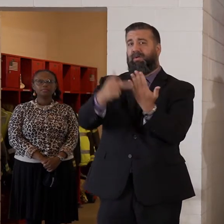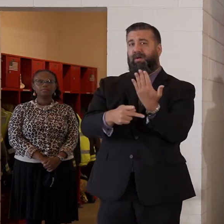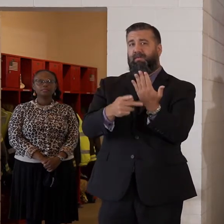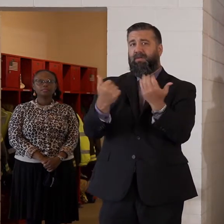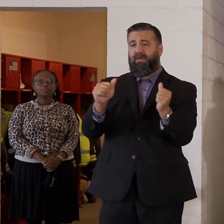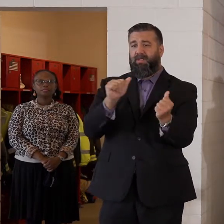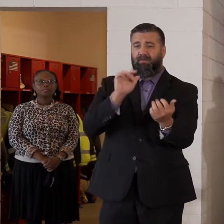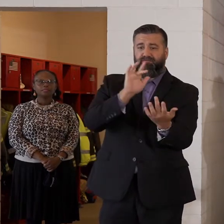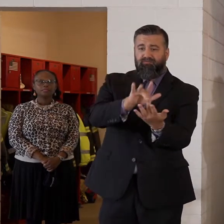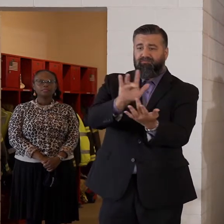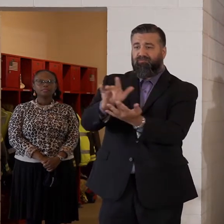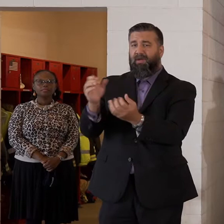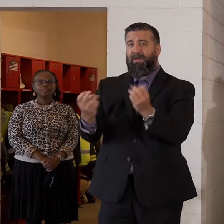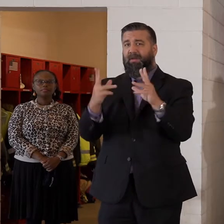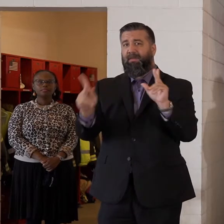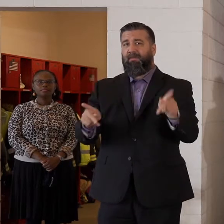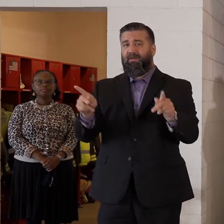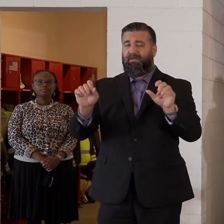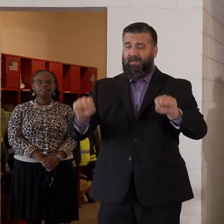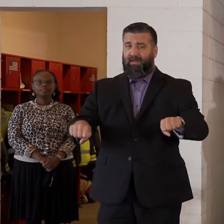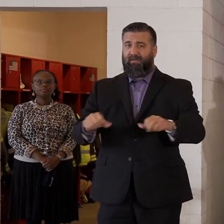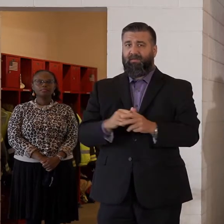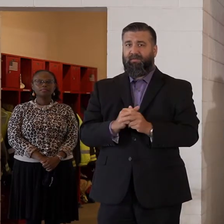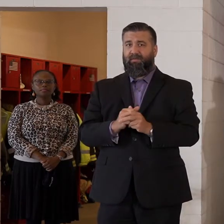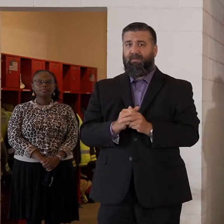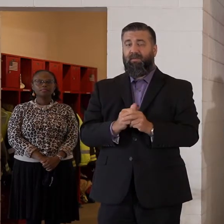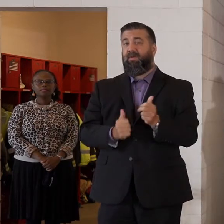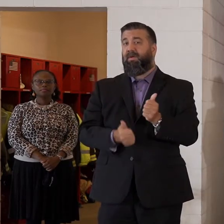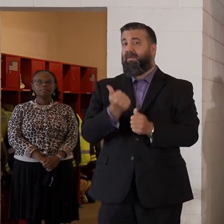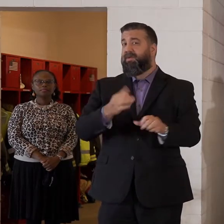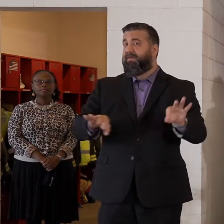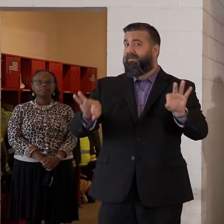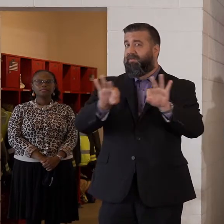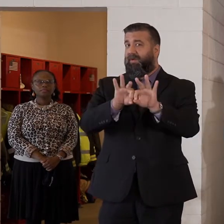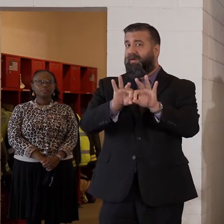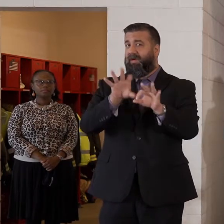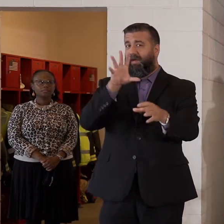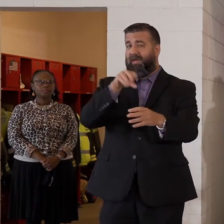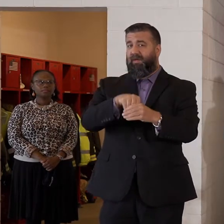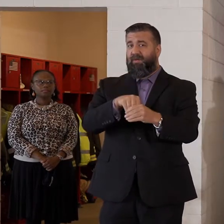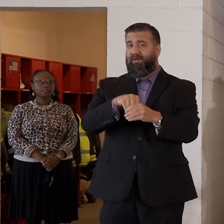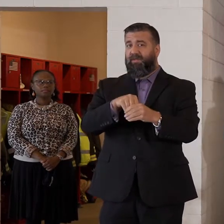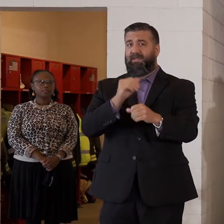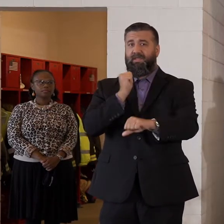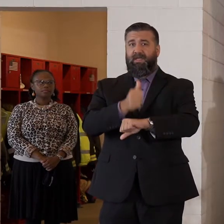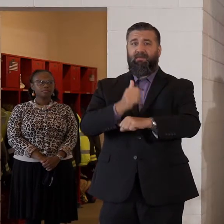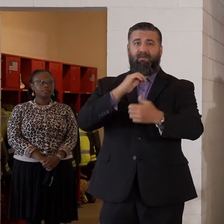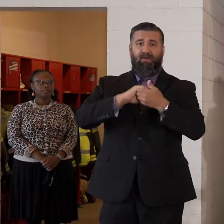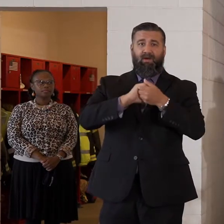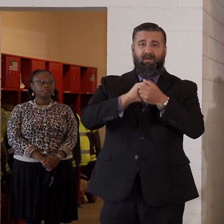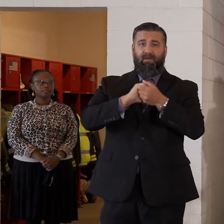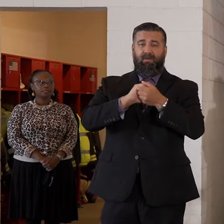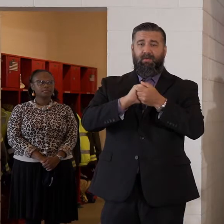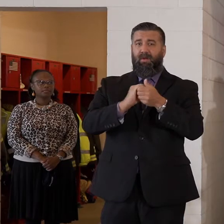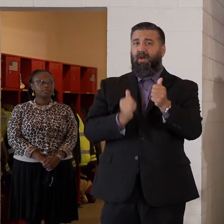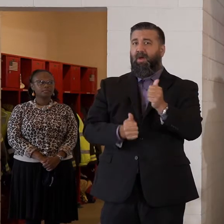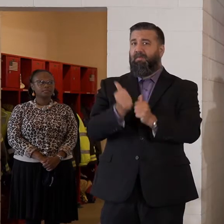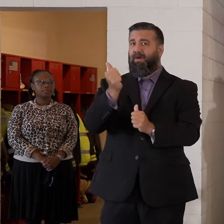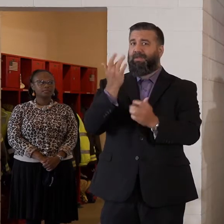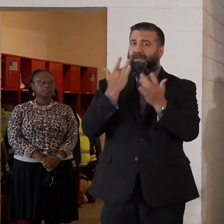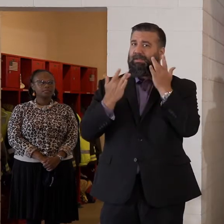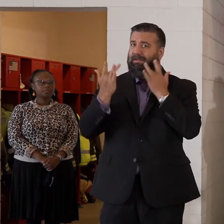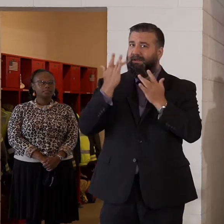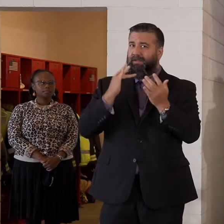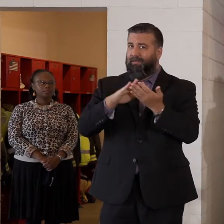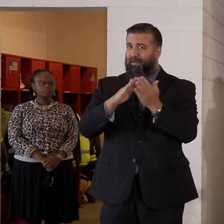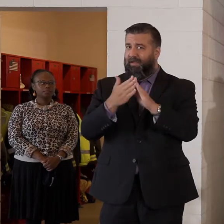of our residents as possible. And a big part of our outreach effort includes forging partnerships in our most vulnerable